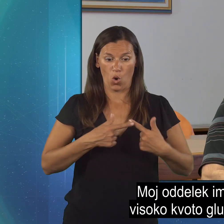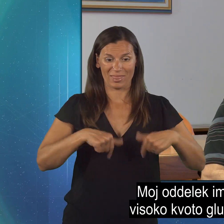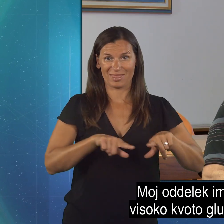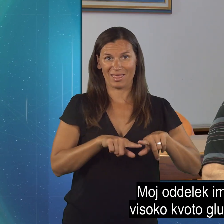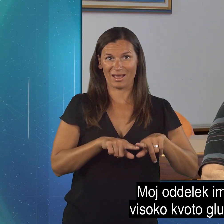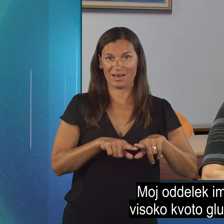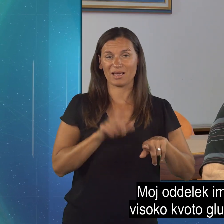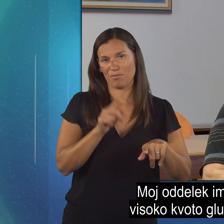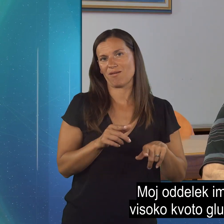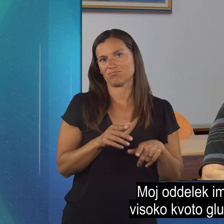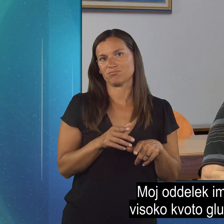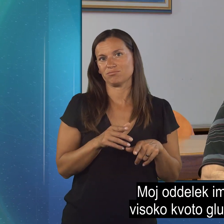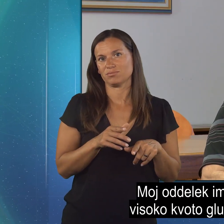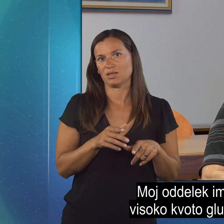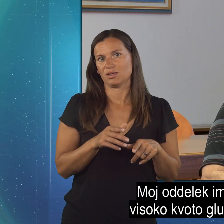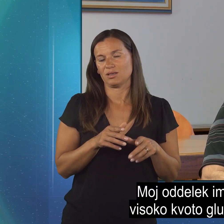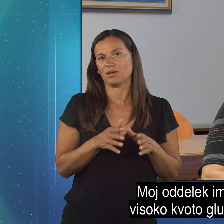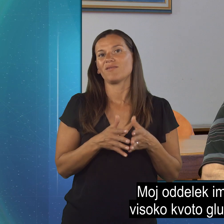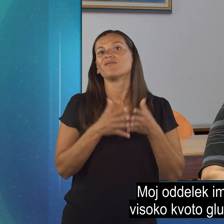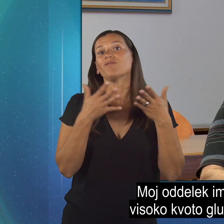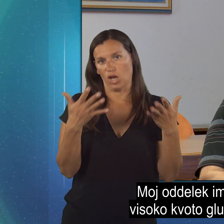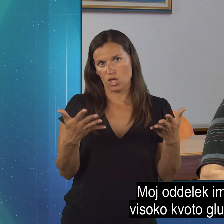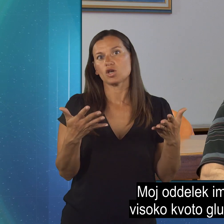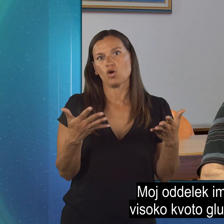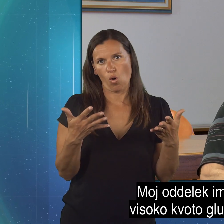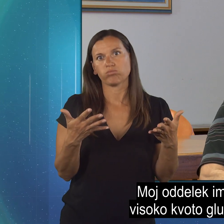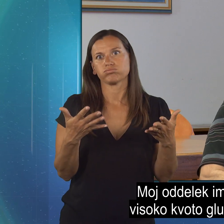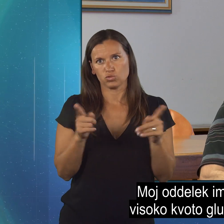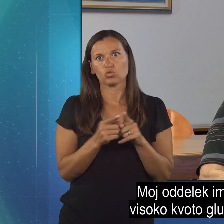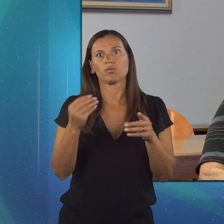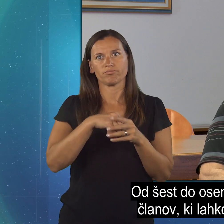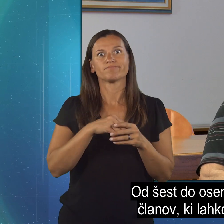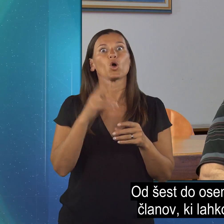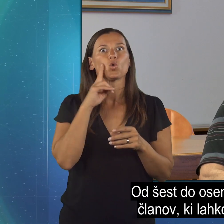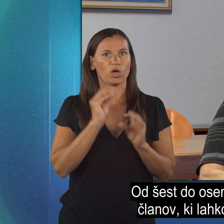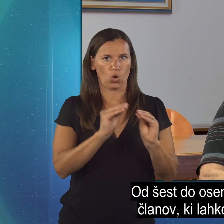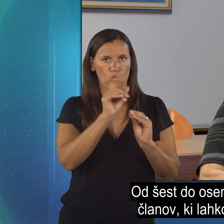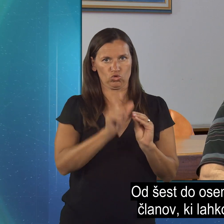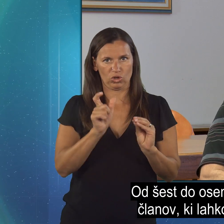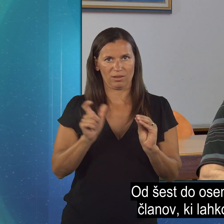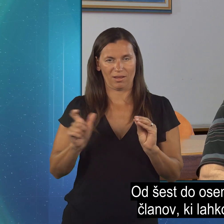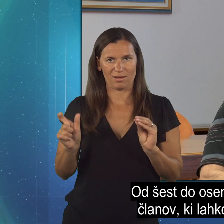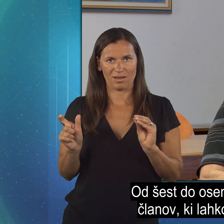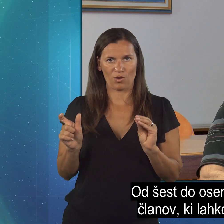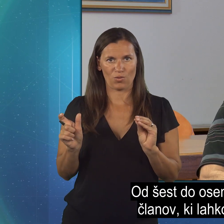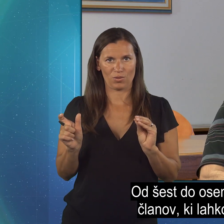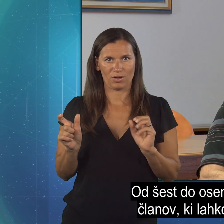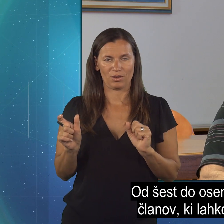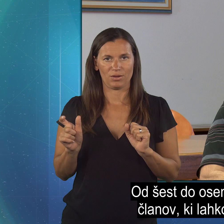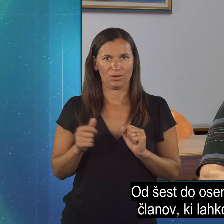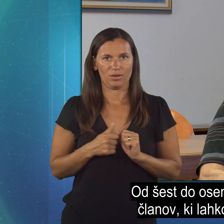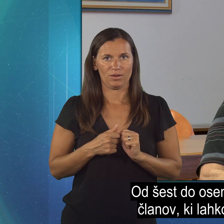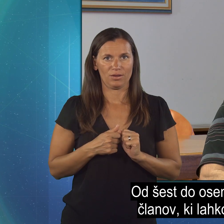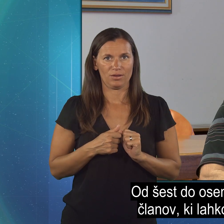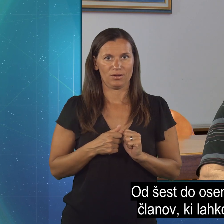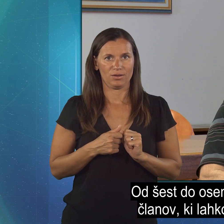My department now has a very large contingent of deaf teachers. Of the 6 to 8 faculty members who